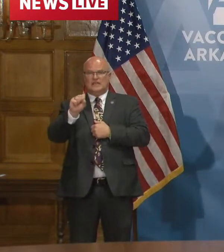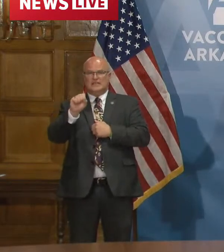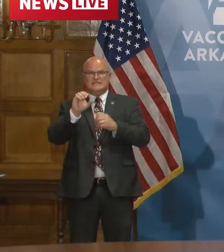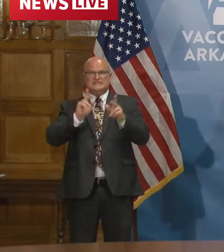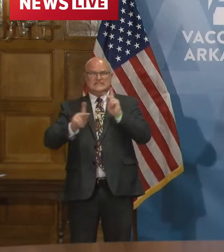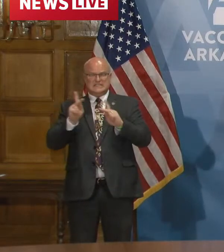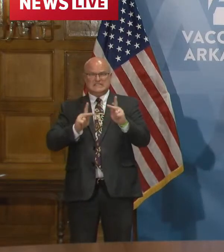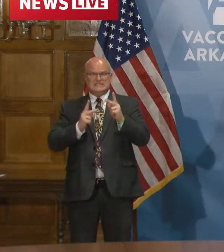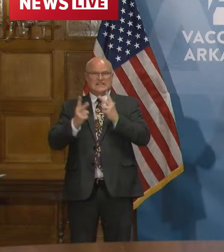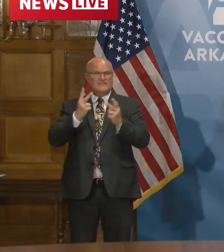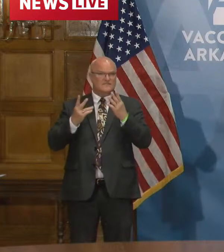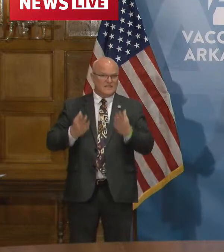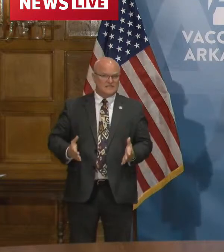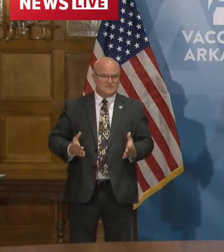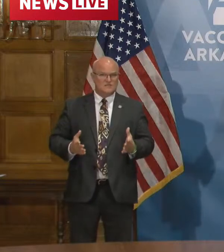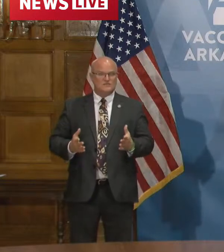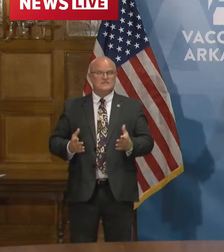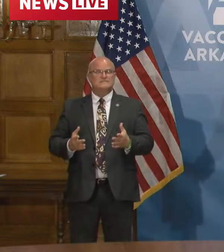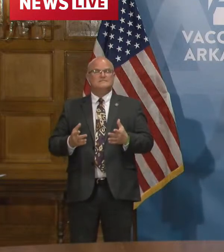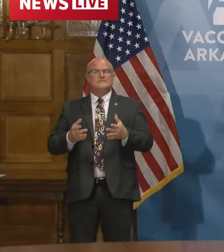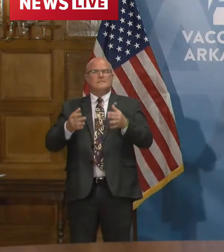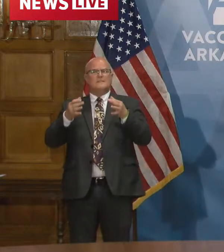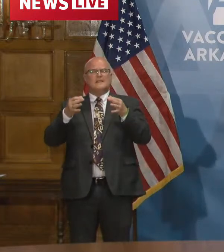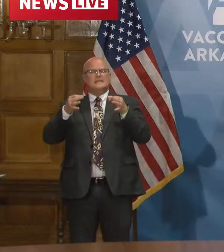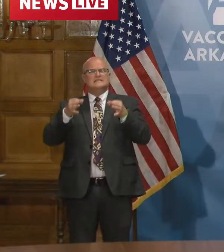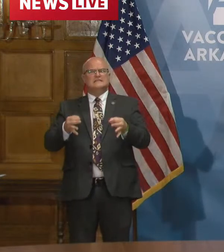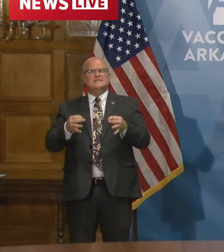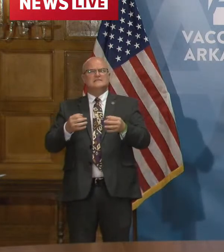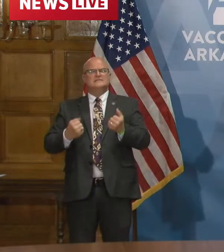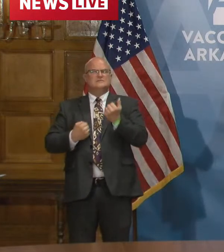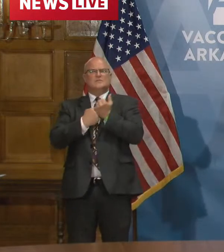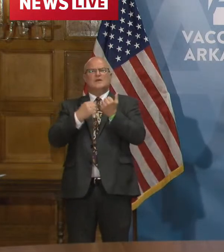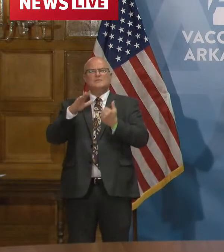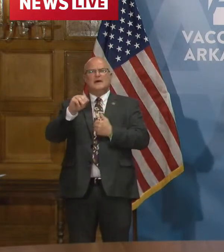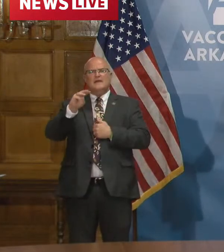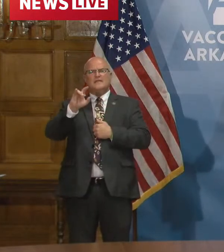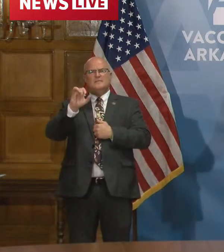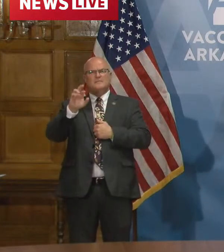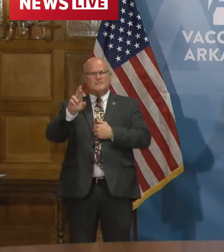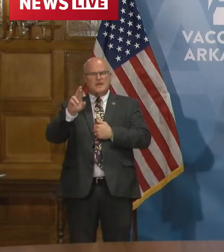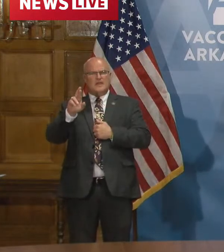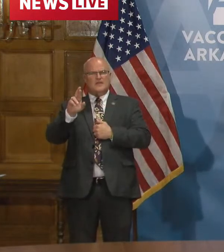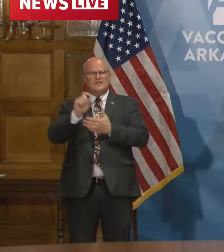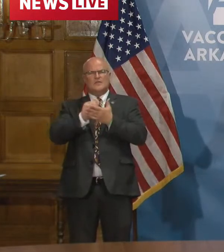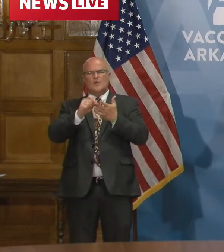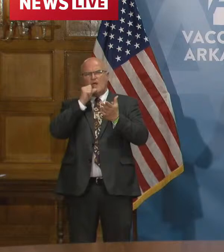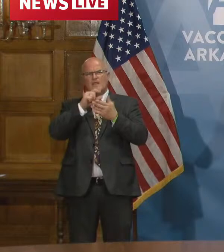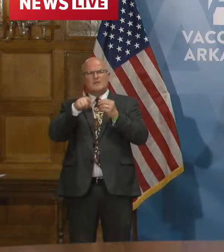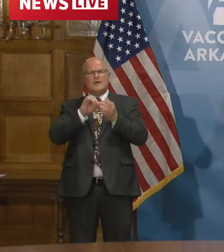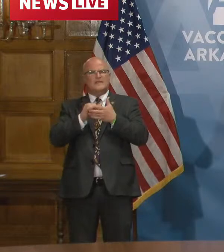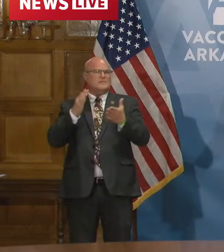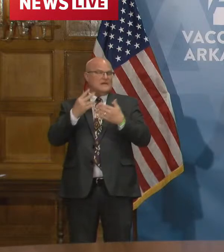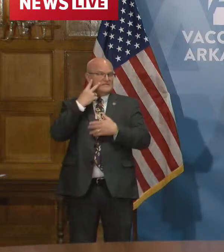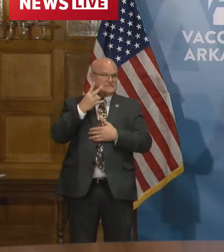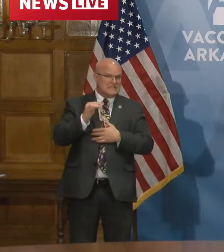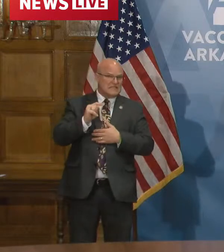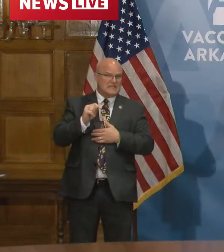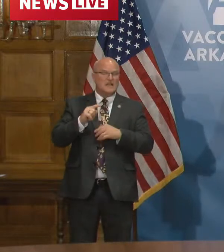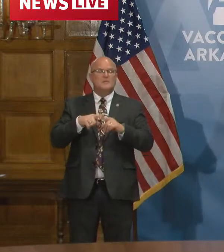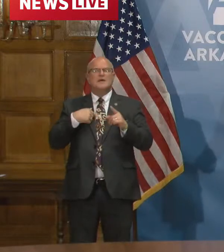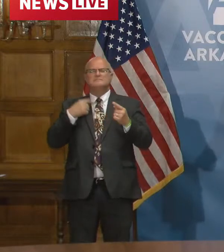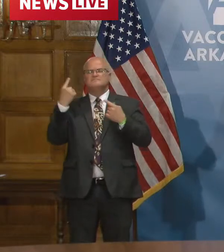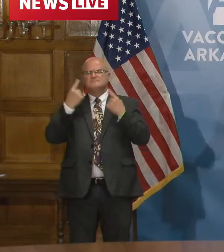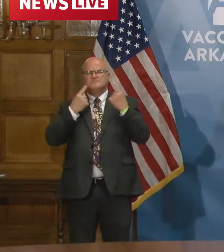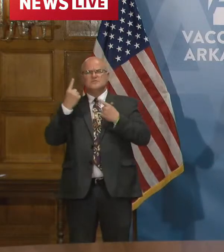visitors. And the resolution is sponsored by the mayor, and city attorney wrote a letter about this as well. You may have seen it. I was